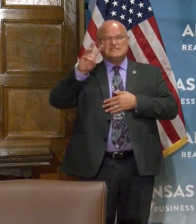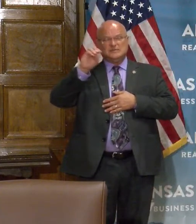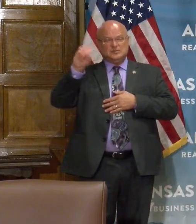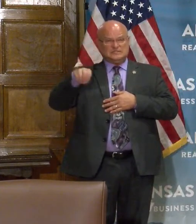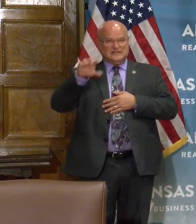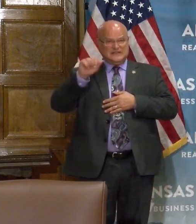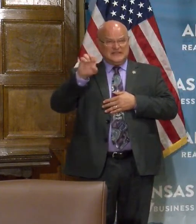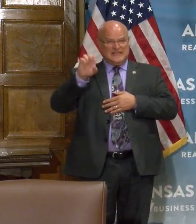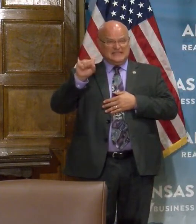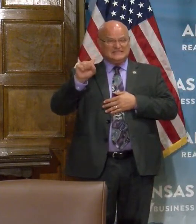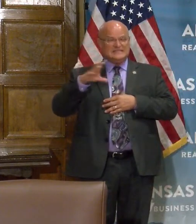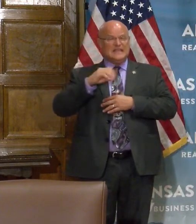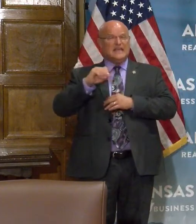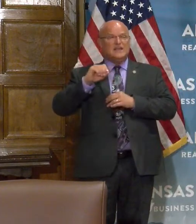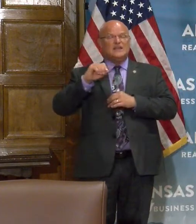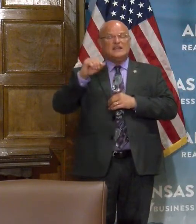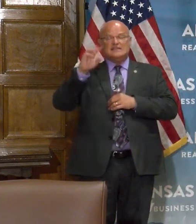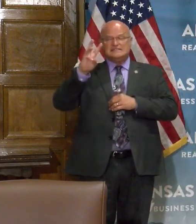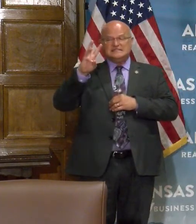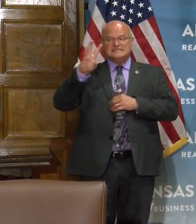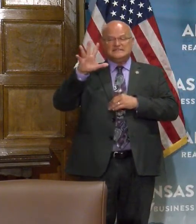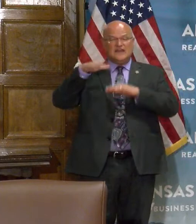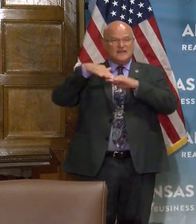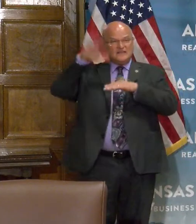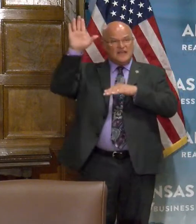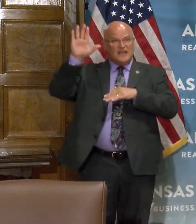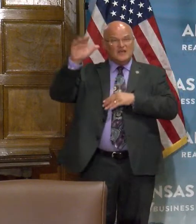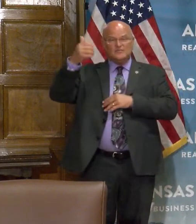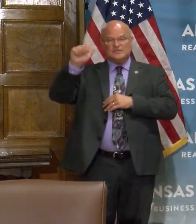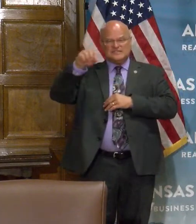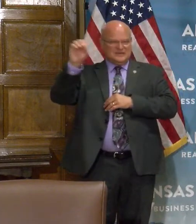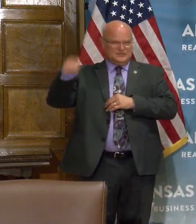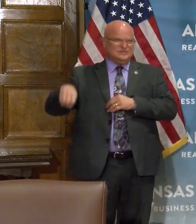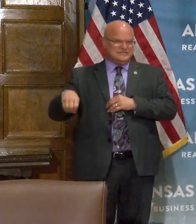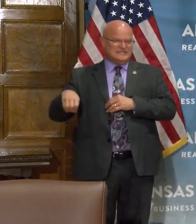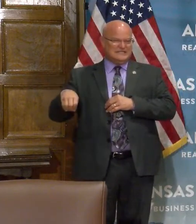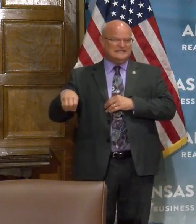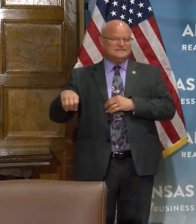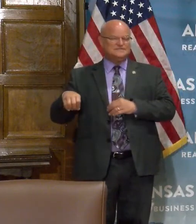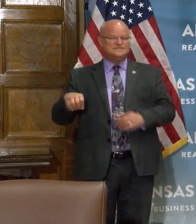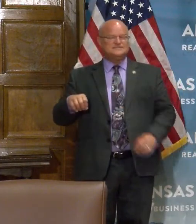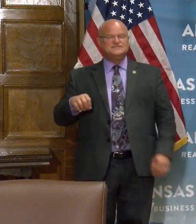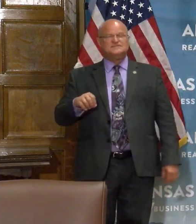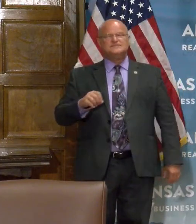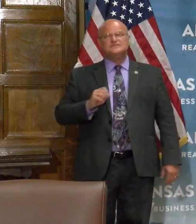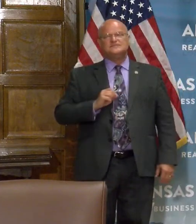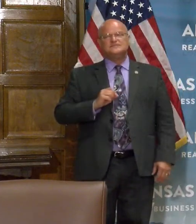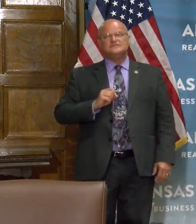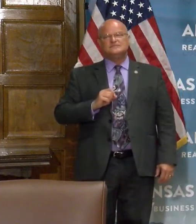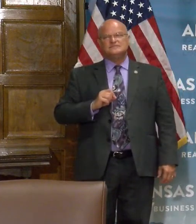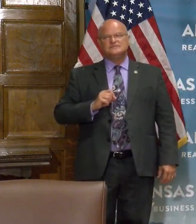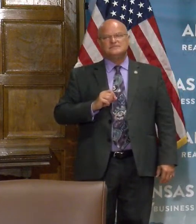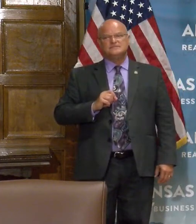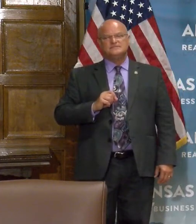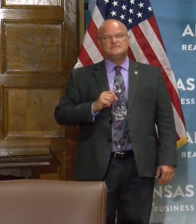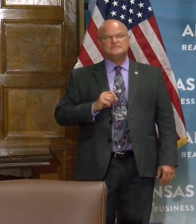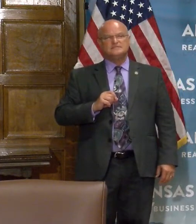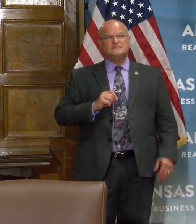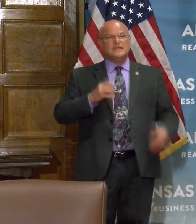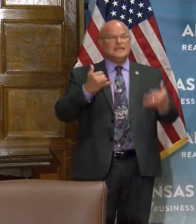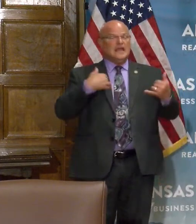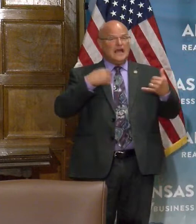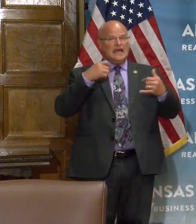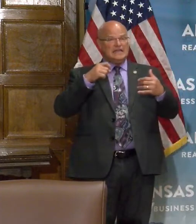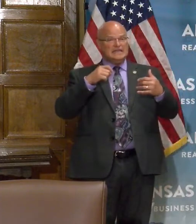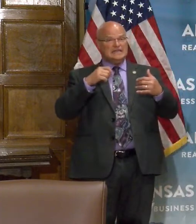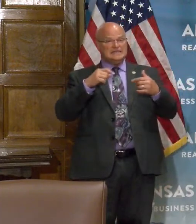26% of cases, and only 10% of our cases, fortunately, are 65 years of age and older. Now, I need